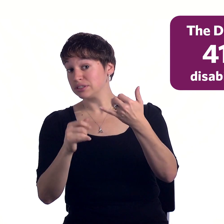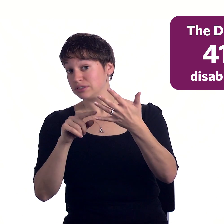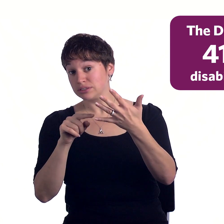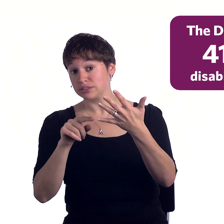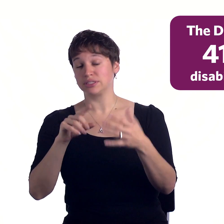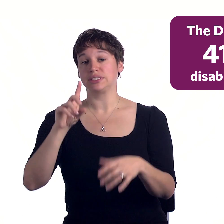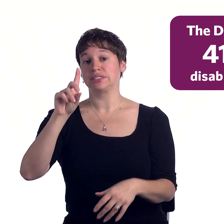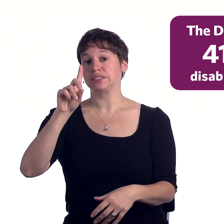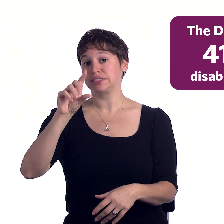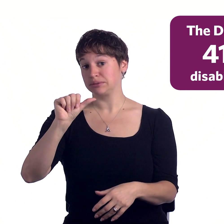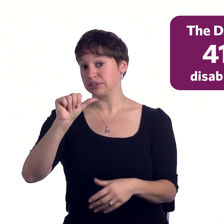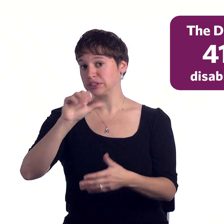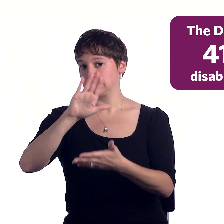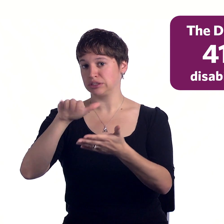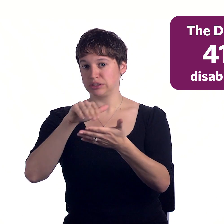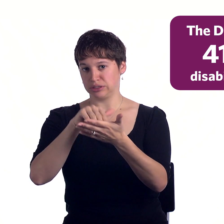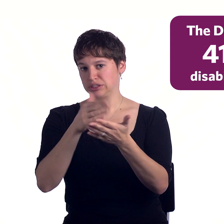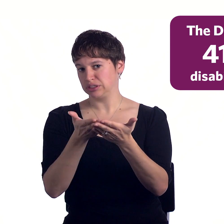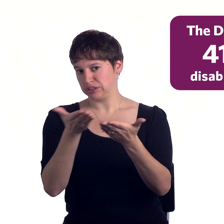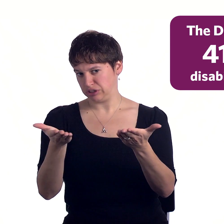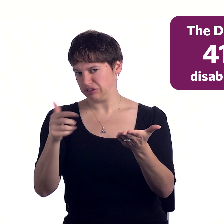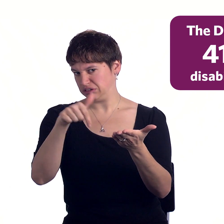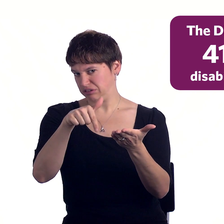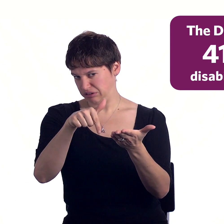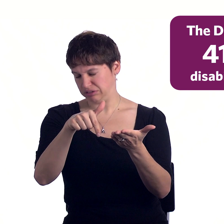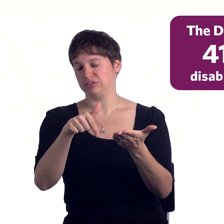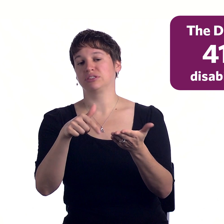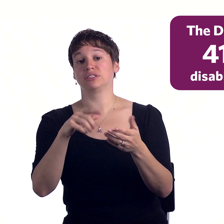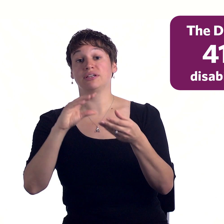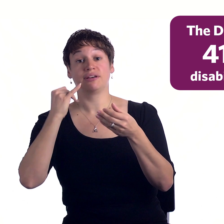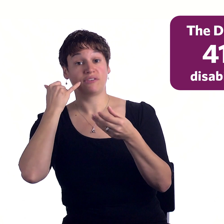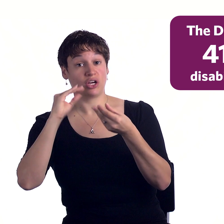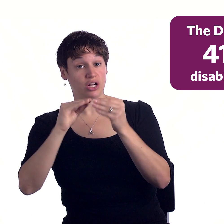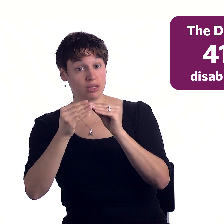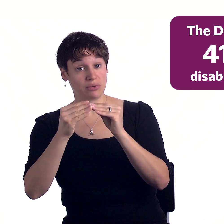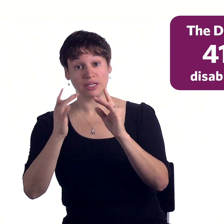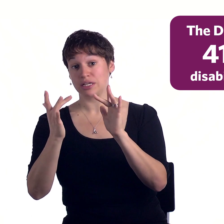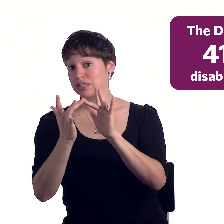or the Disability Resource Center at